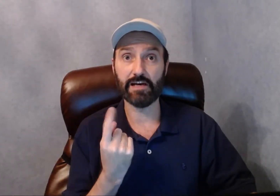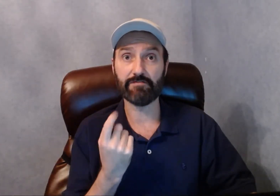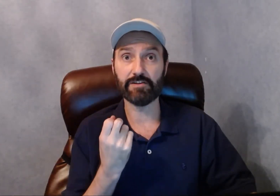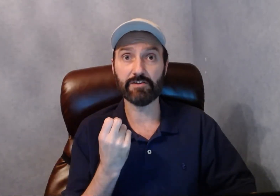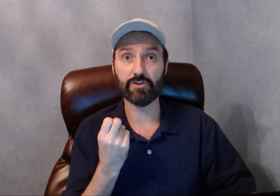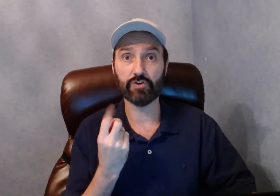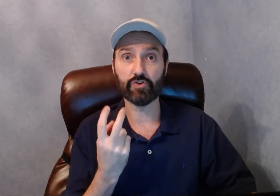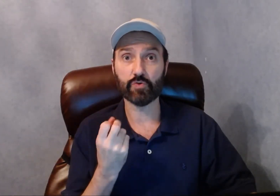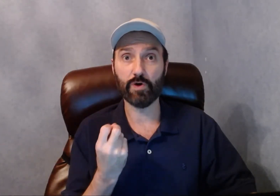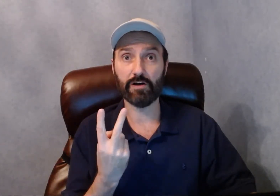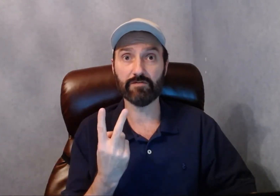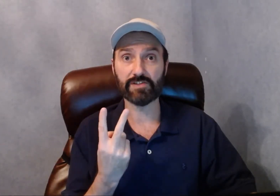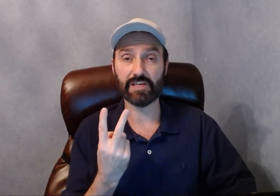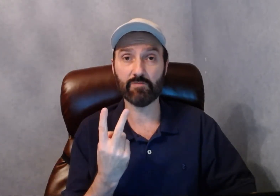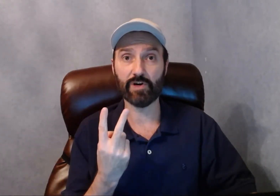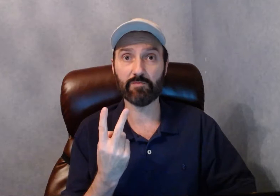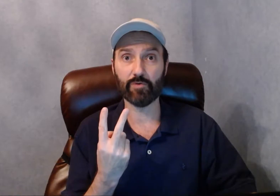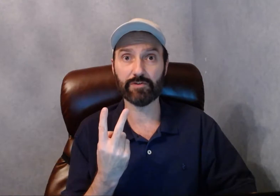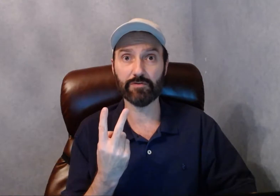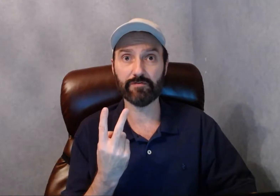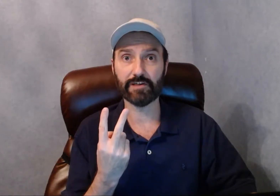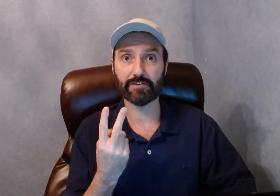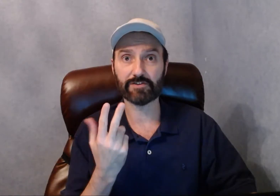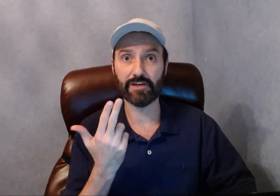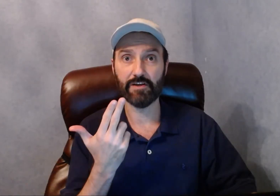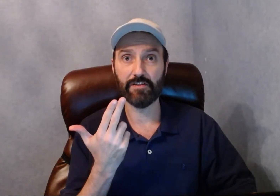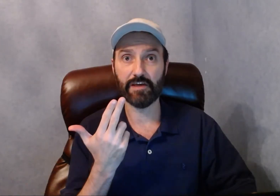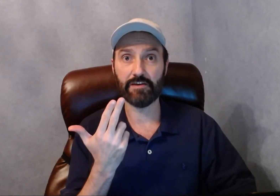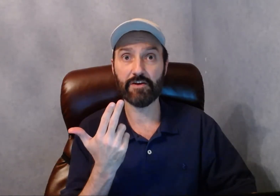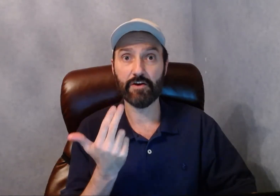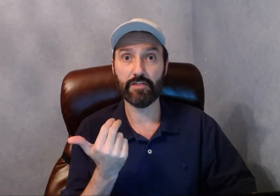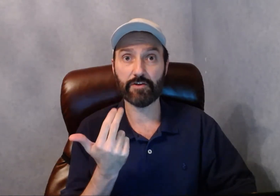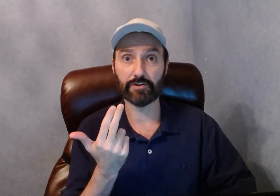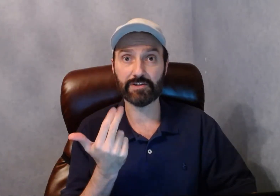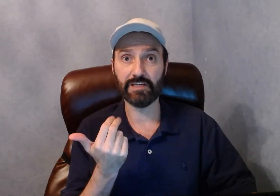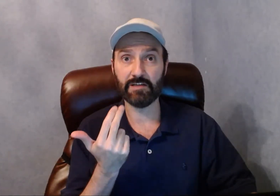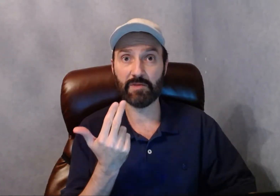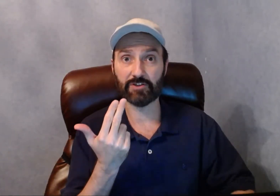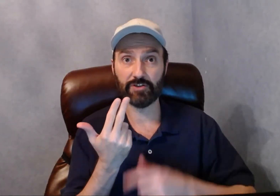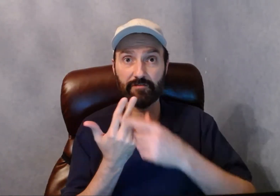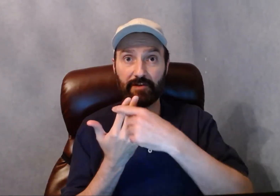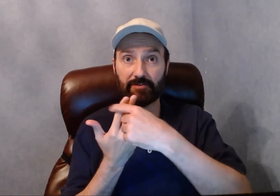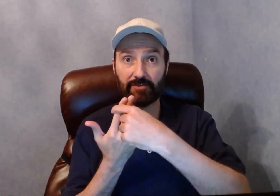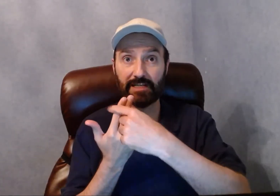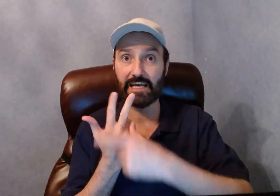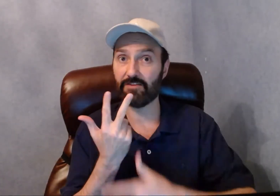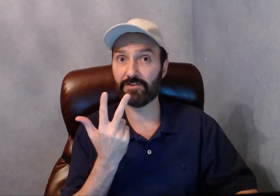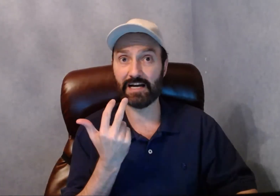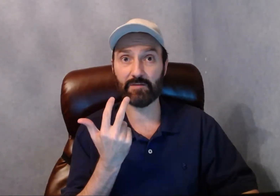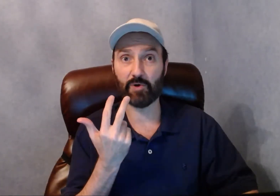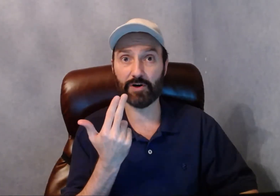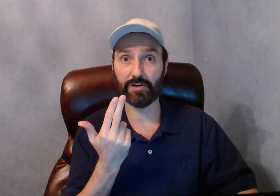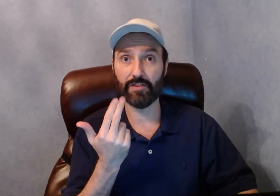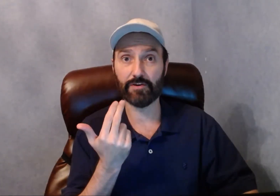11. 12, the same way, but with two fingers. Then 13, make sure your fingers are together, not apart.